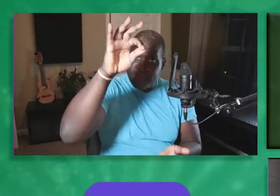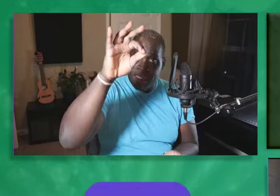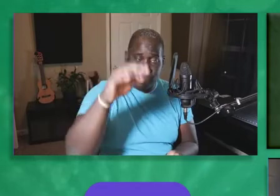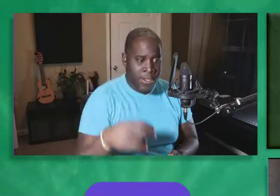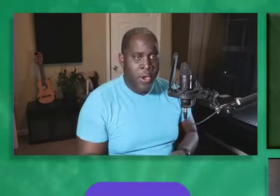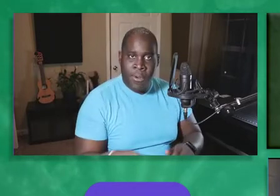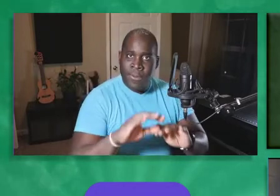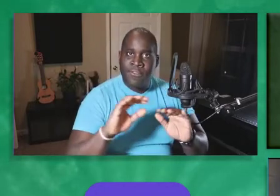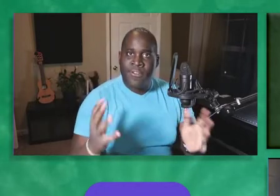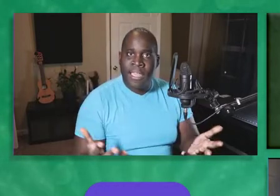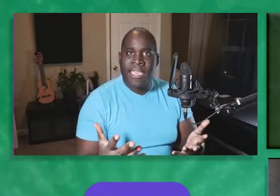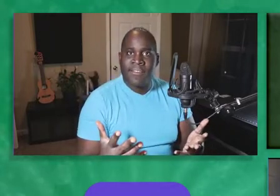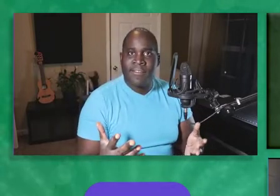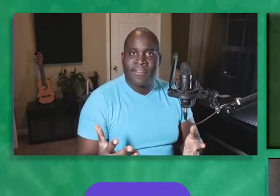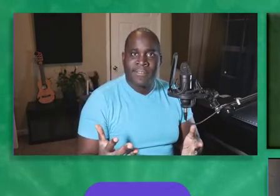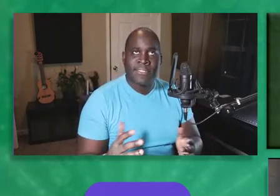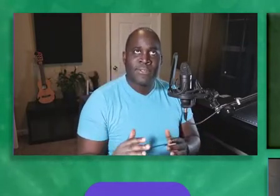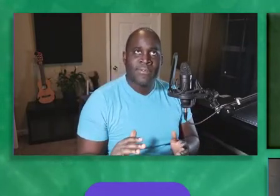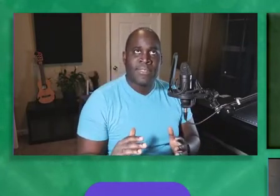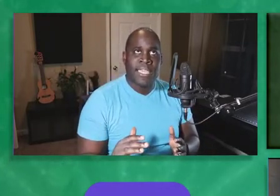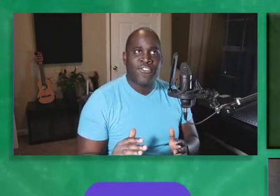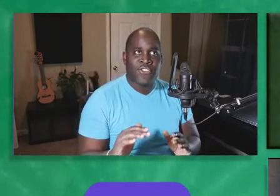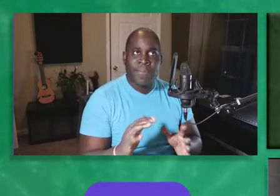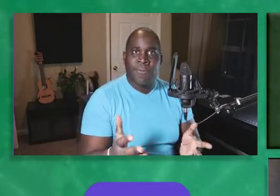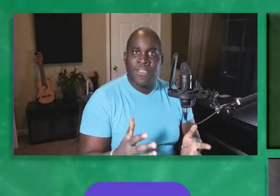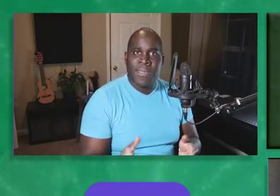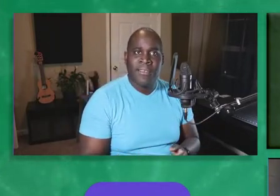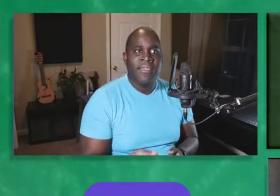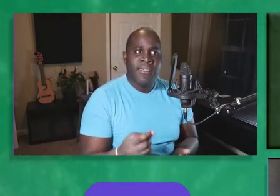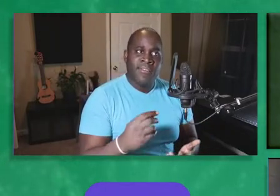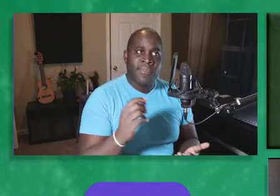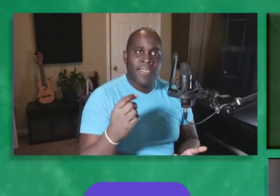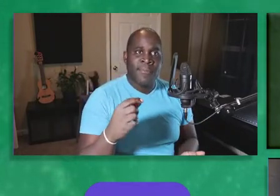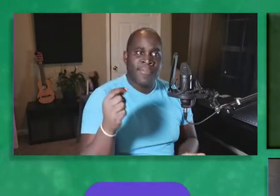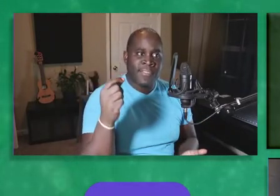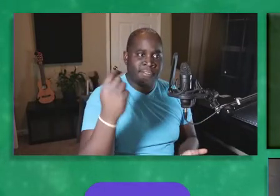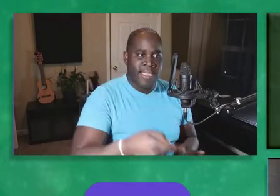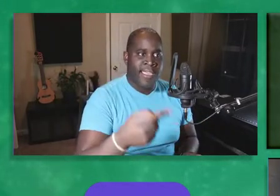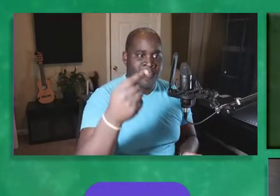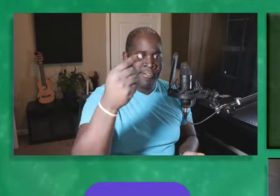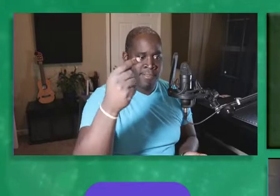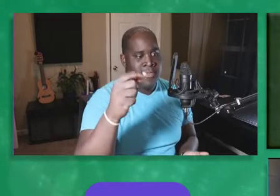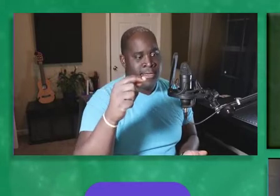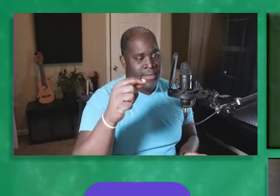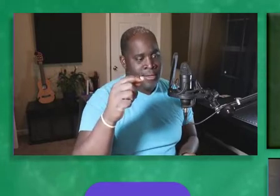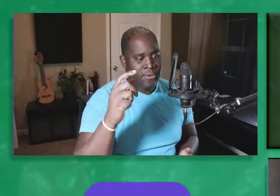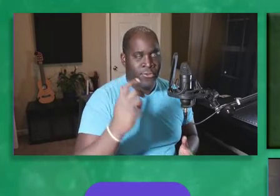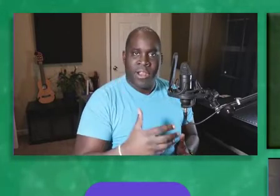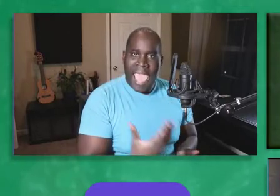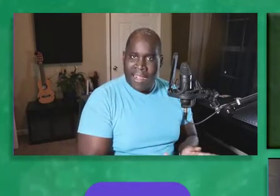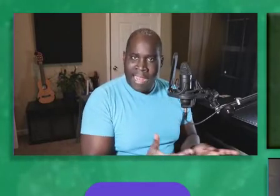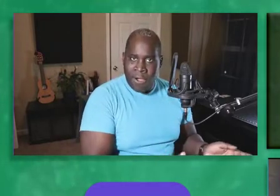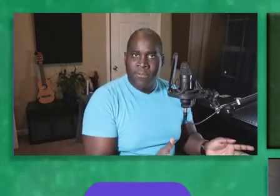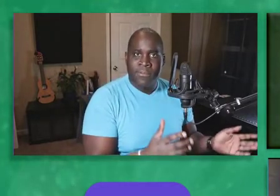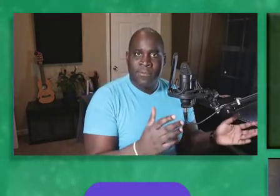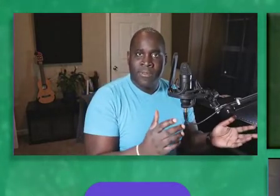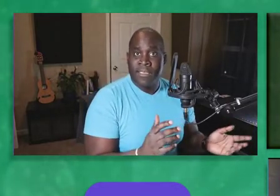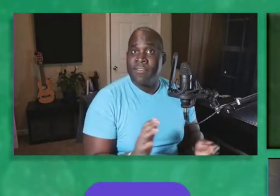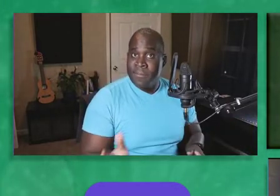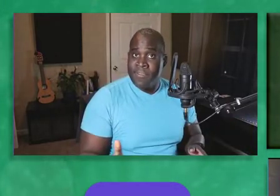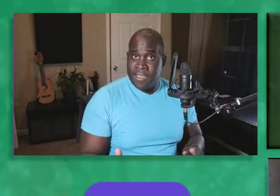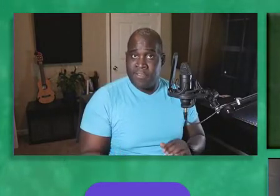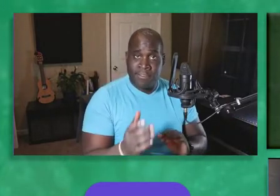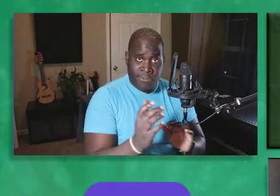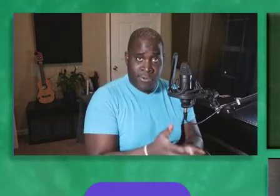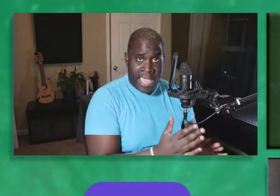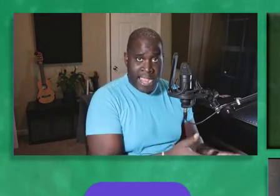look what I found. Remember what I told you, like ASL is sort of like shaping what you mean? Sometimes the signs sort of act out,